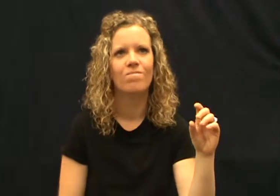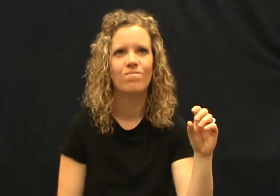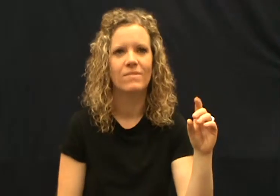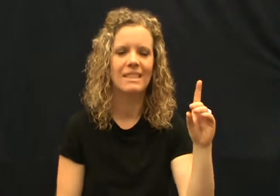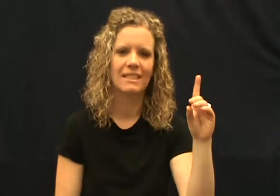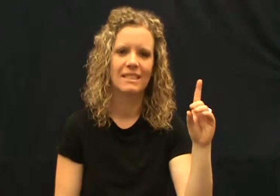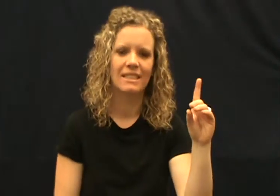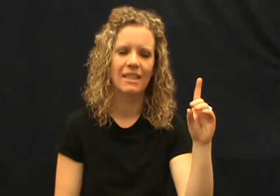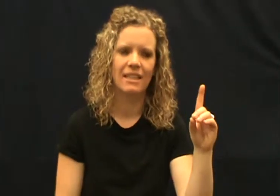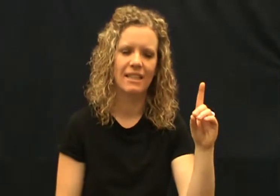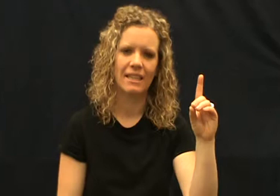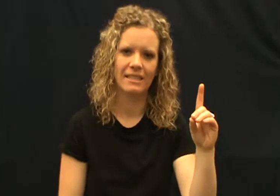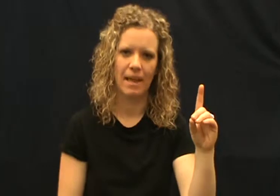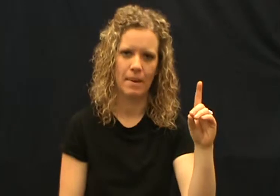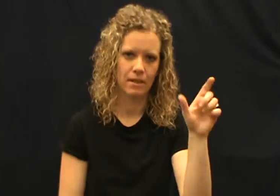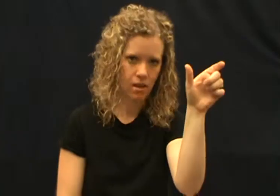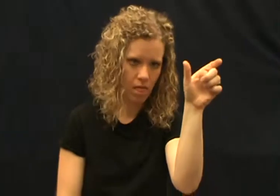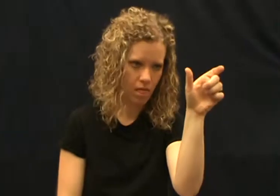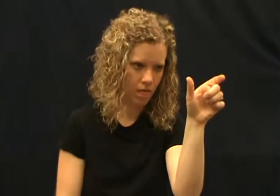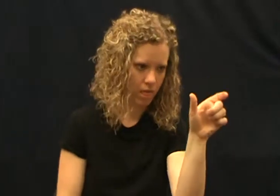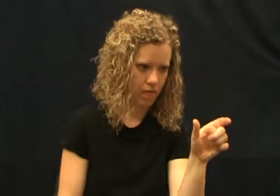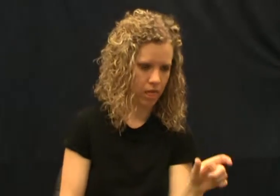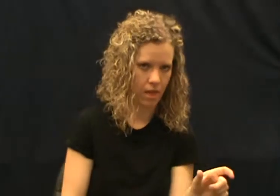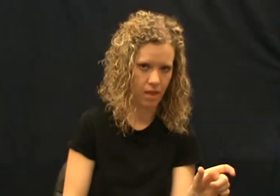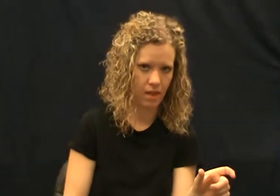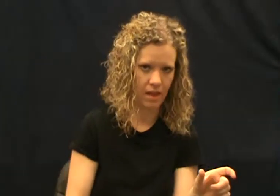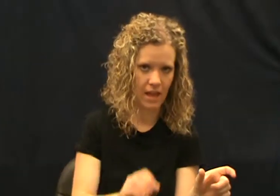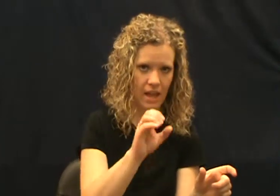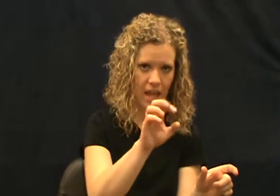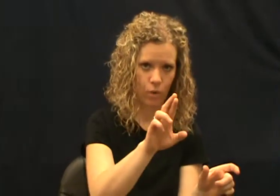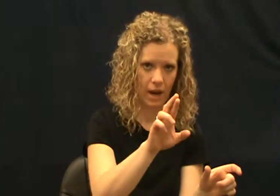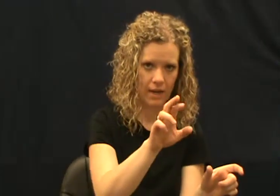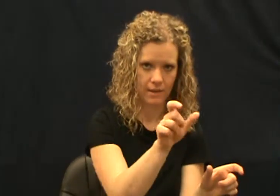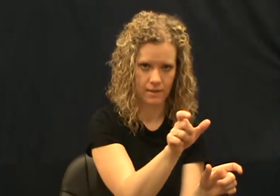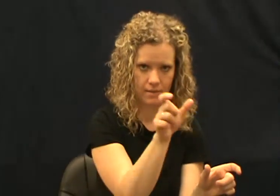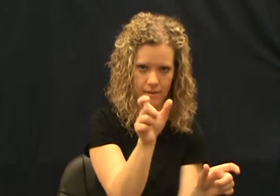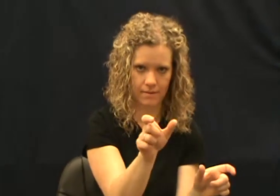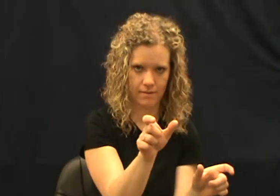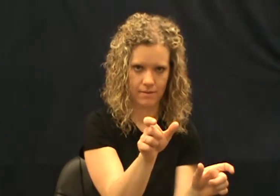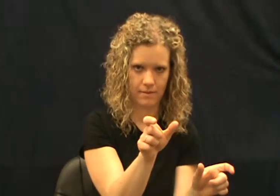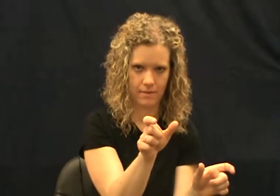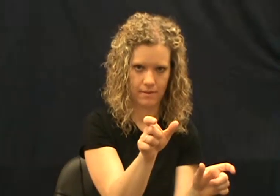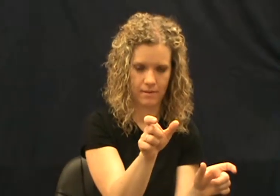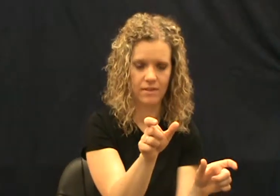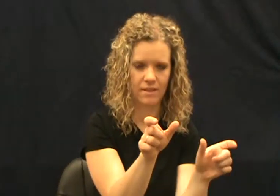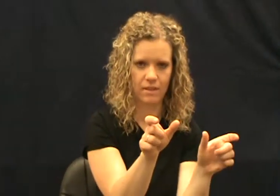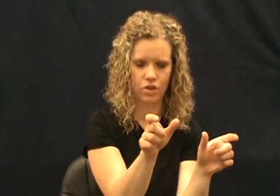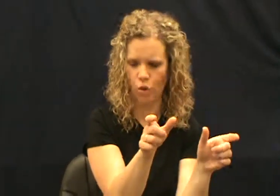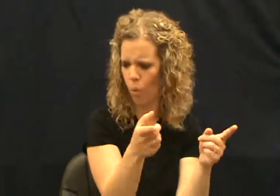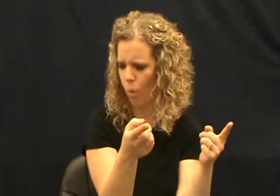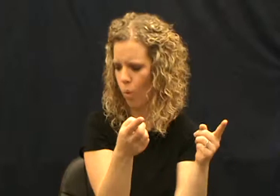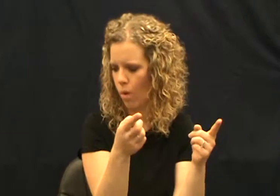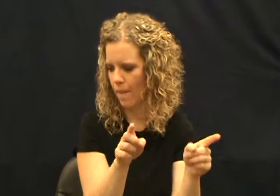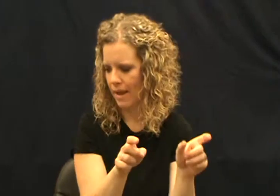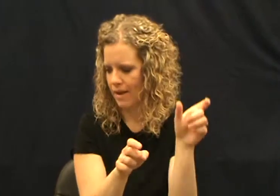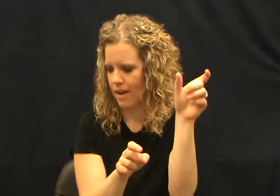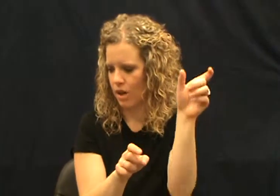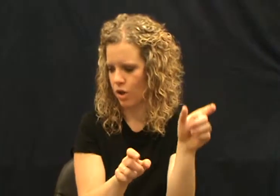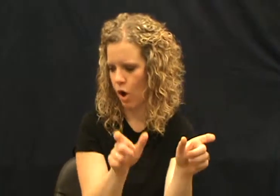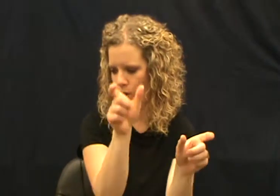in a straight column, and then credits are indented to the right. And so if we've got two columns, if you imagine this journal